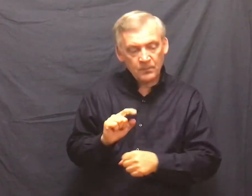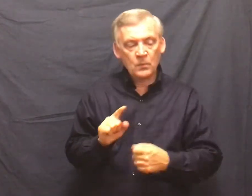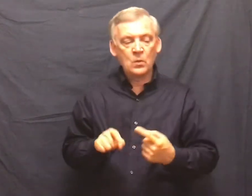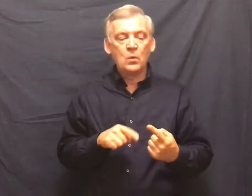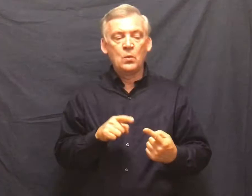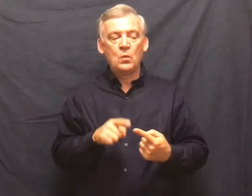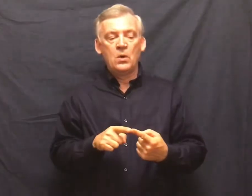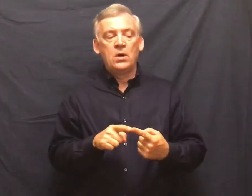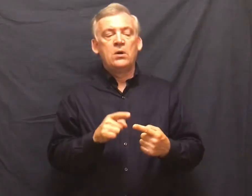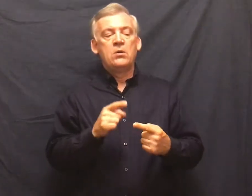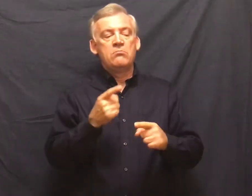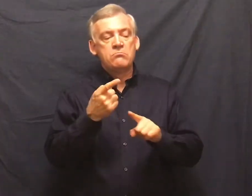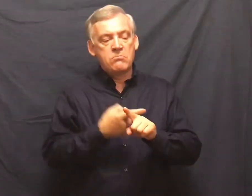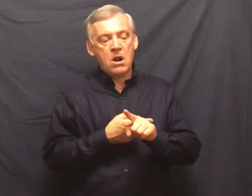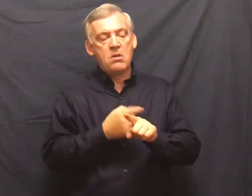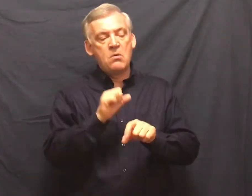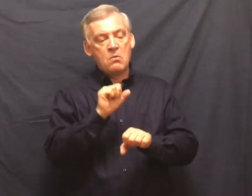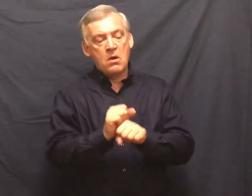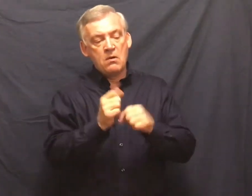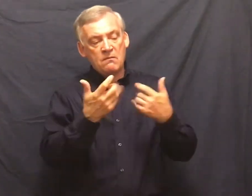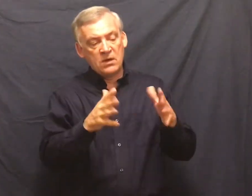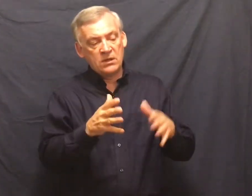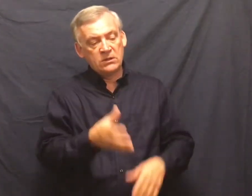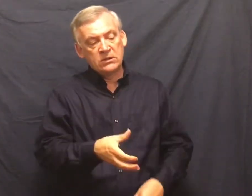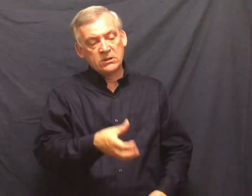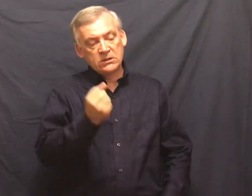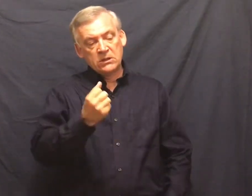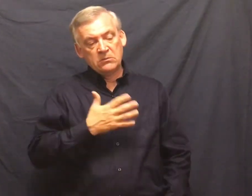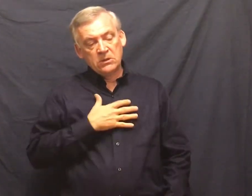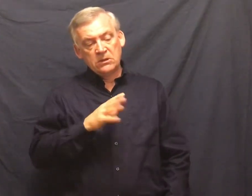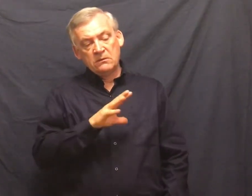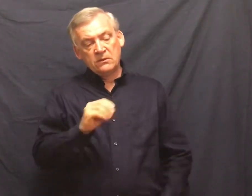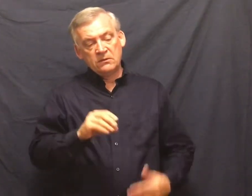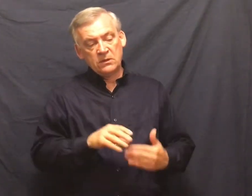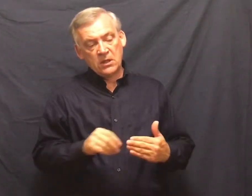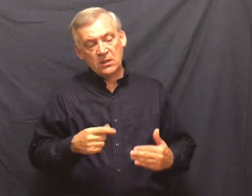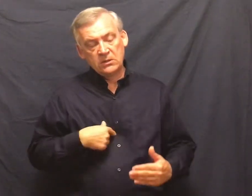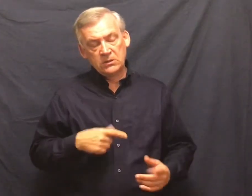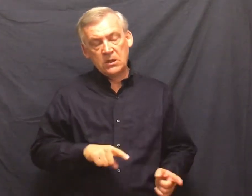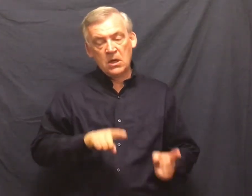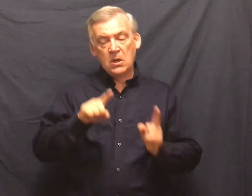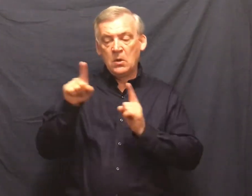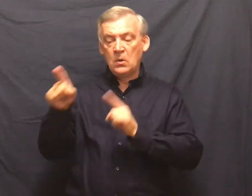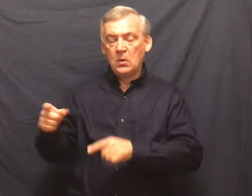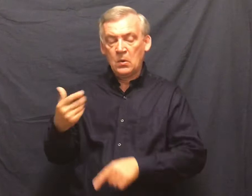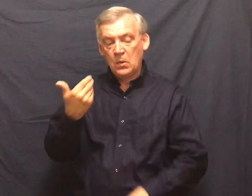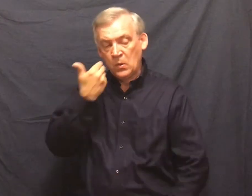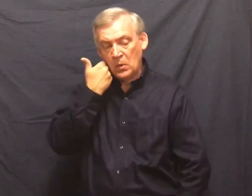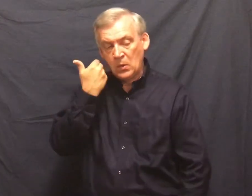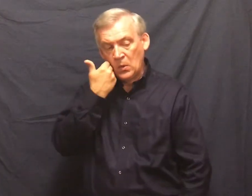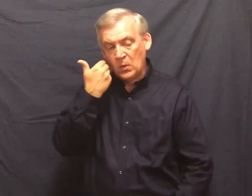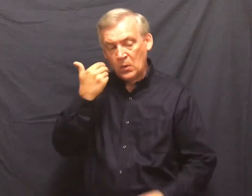came, I could take my $50 and go to a cat house. He stopped again.